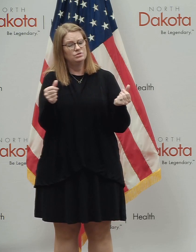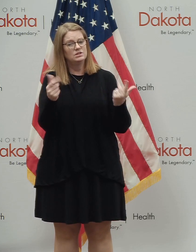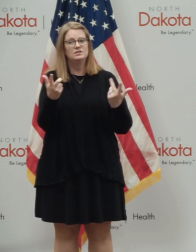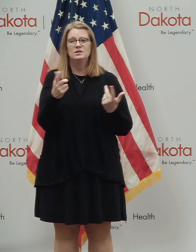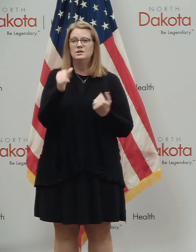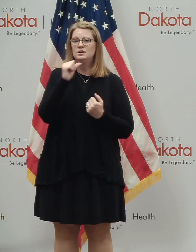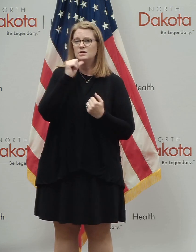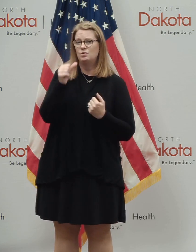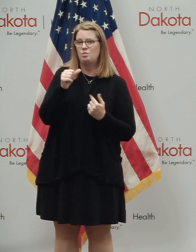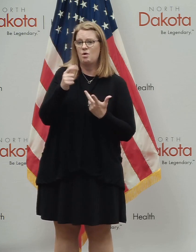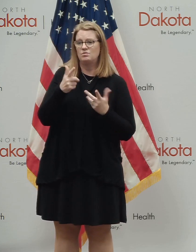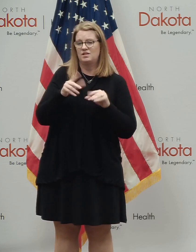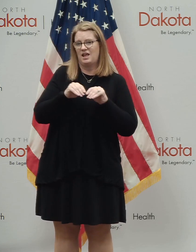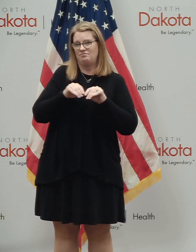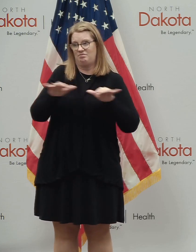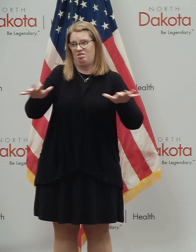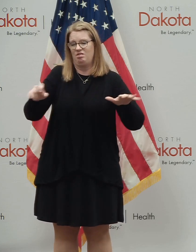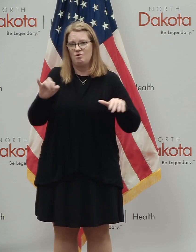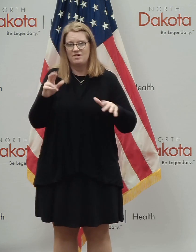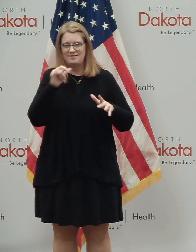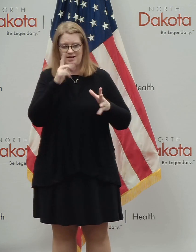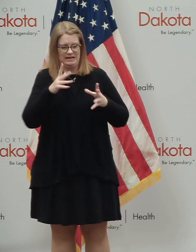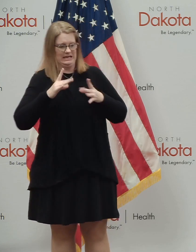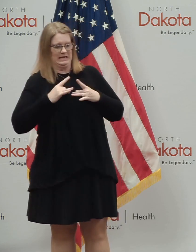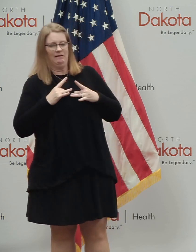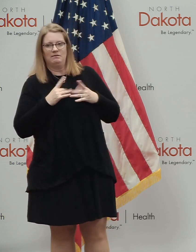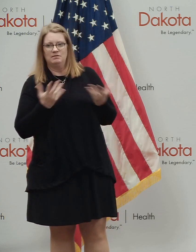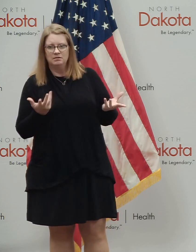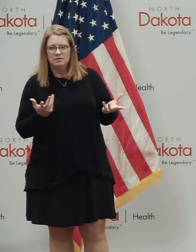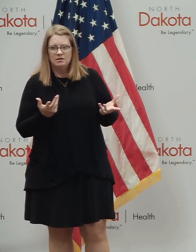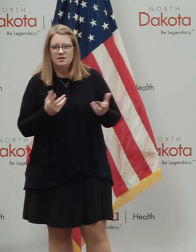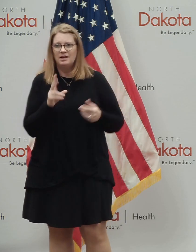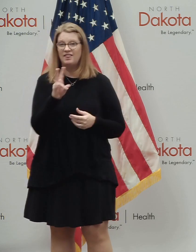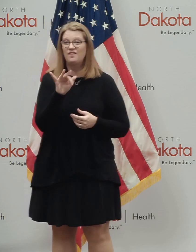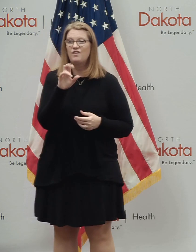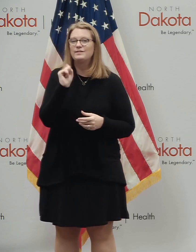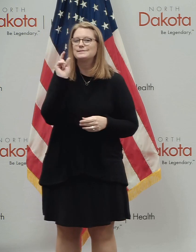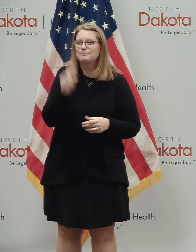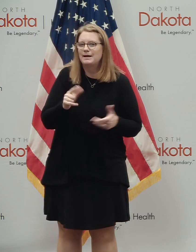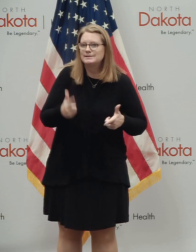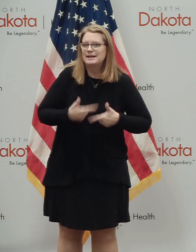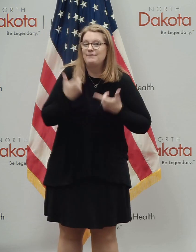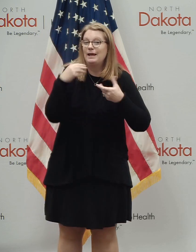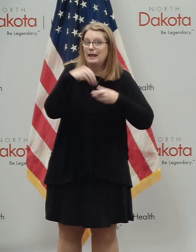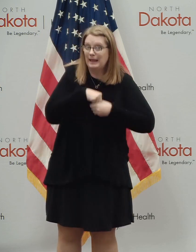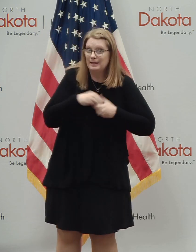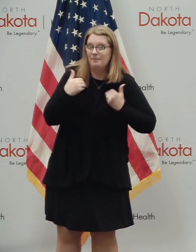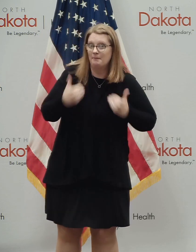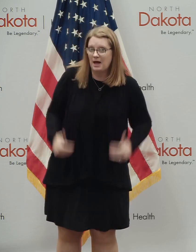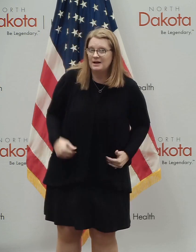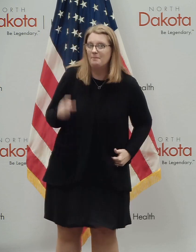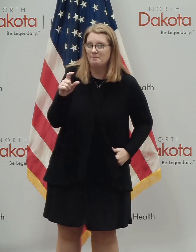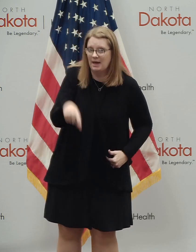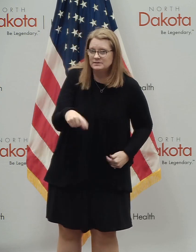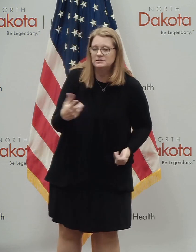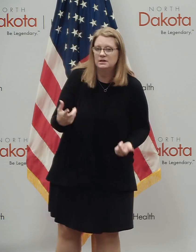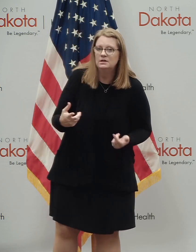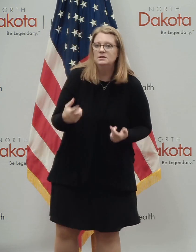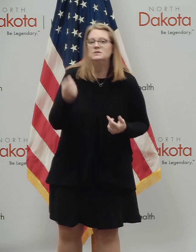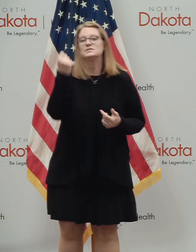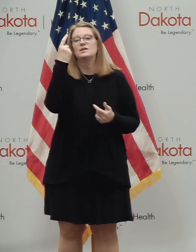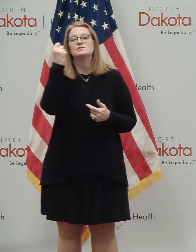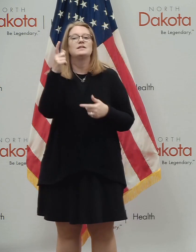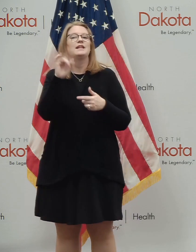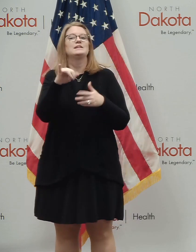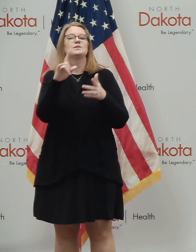either be a transmitter or a receiver. You're not going to give this virus a place to live. And again, so that's one of the increasing focuses that we